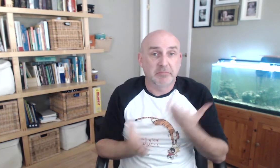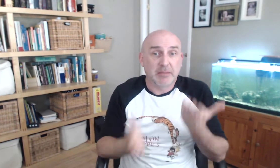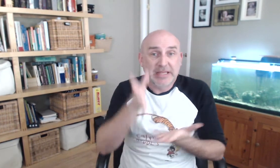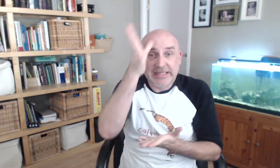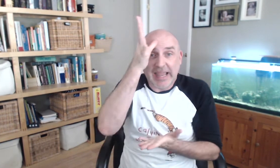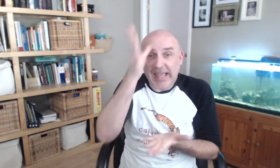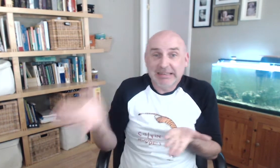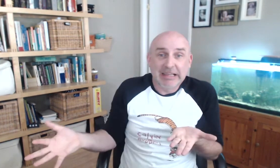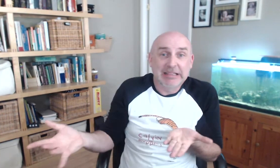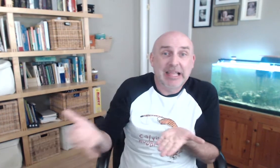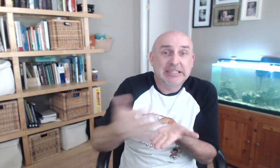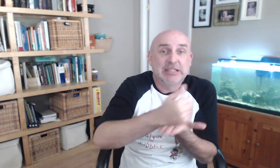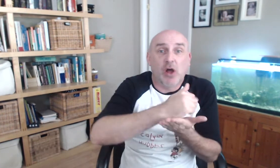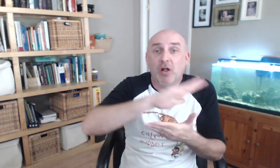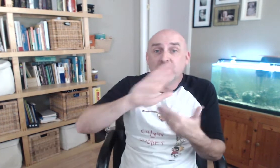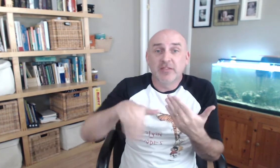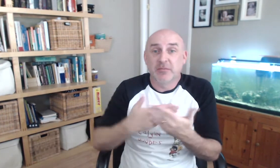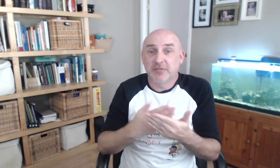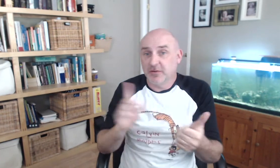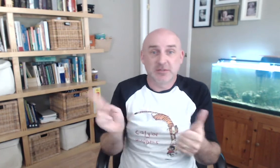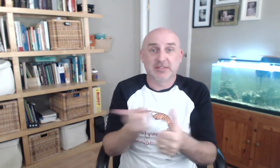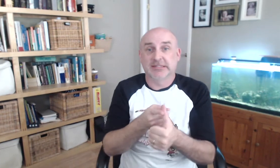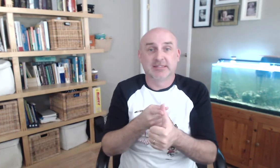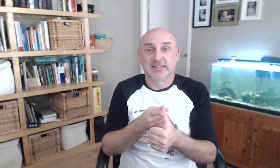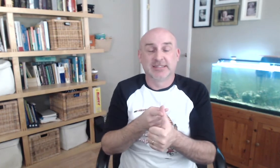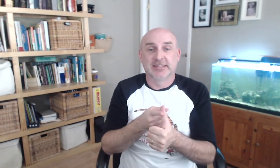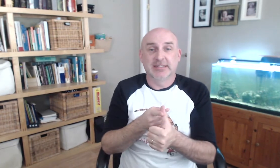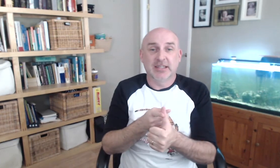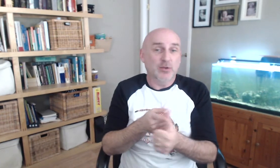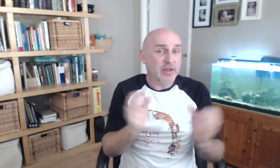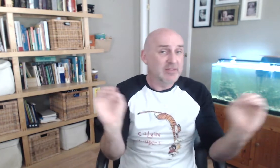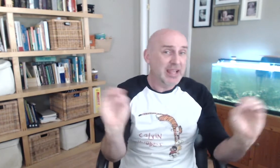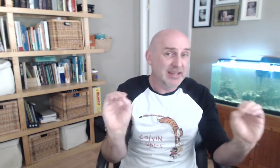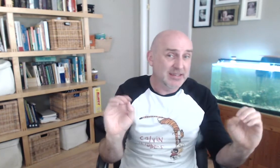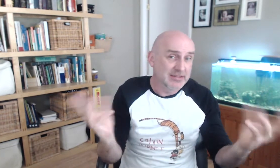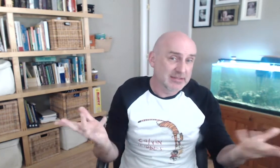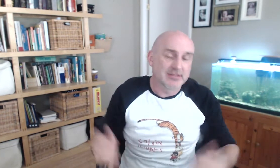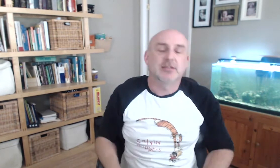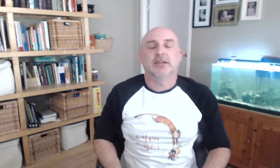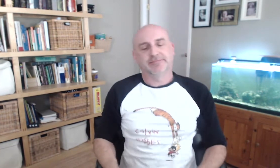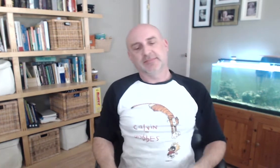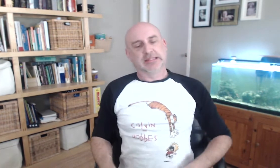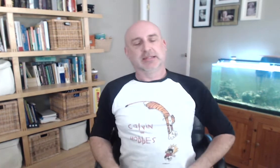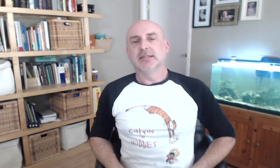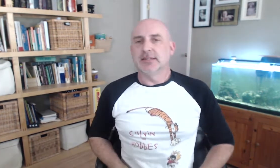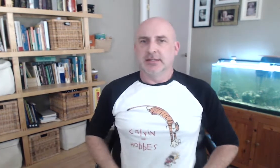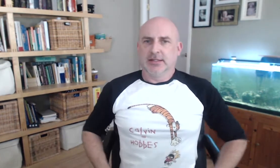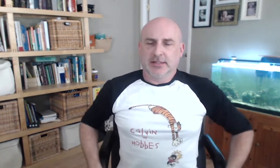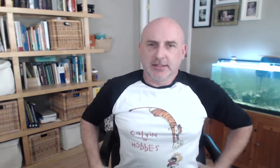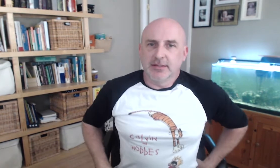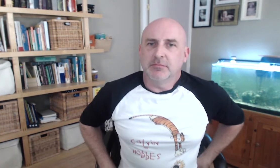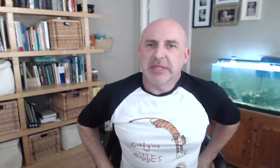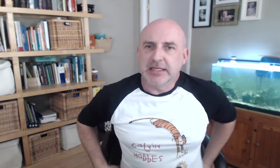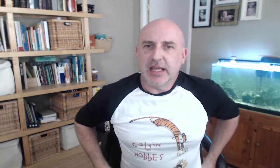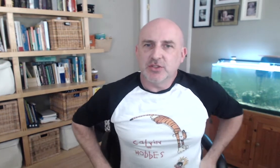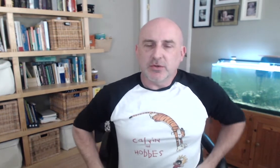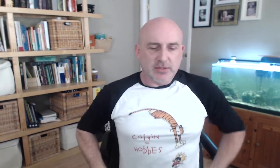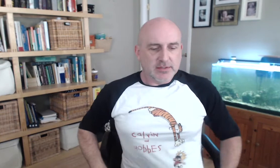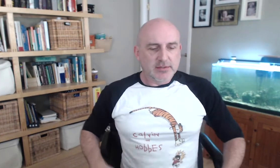Maybe Dad collected all of them first, and you have none. Sorry. Mean dad jokes. All